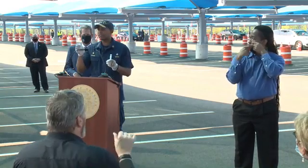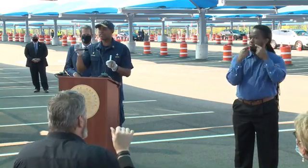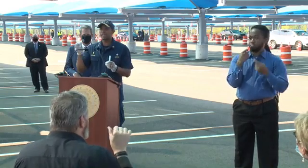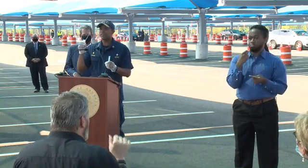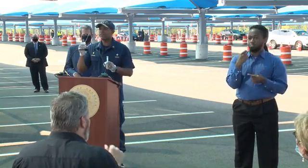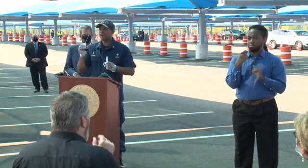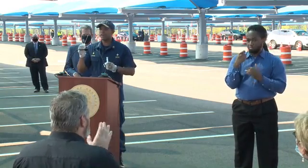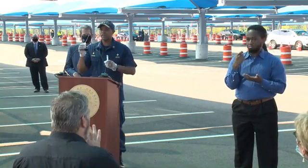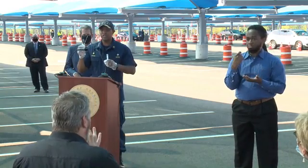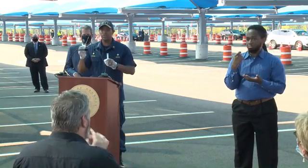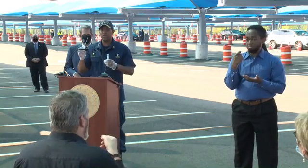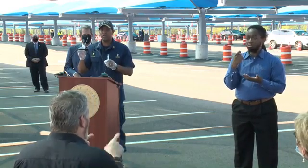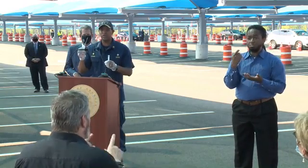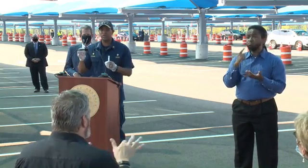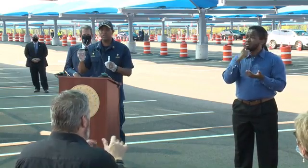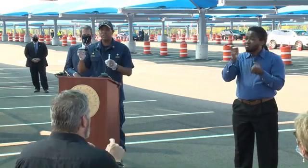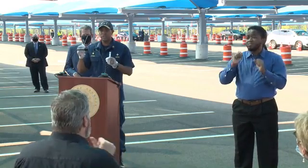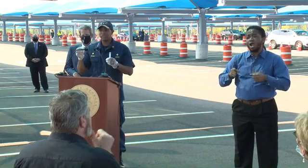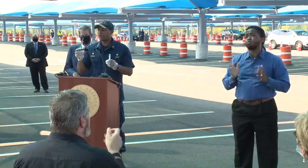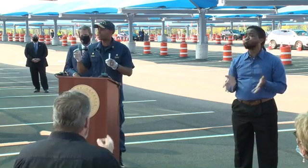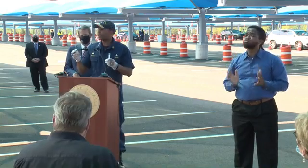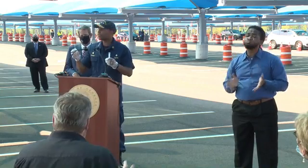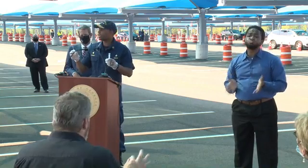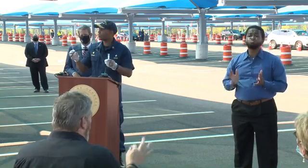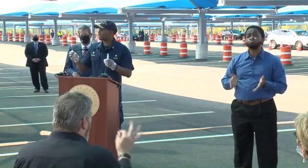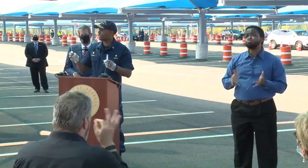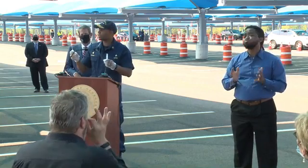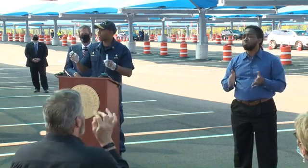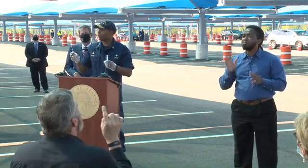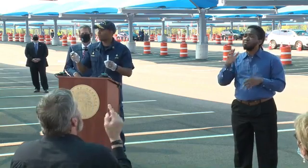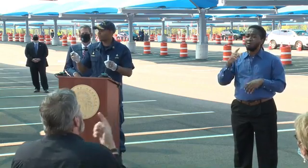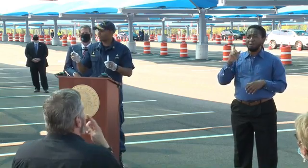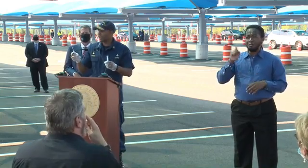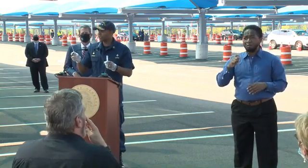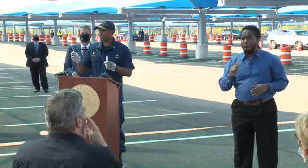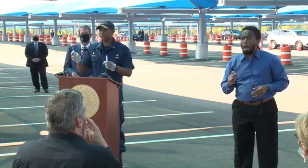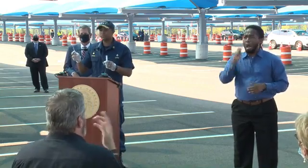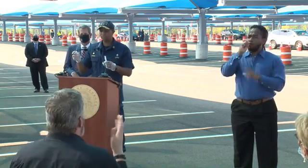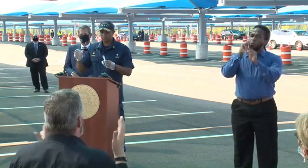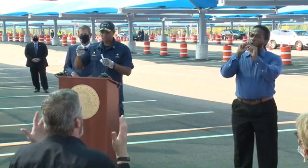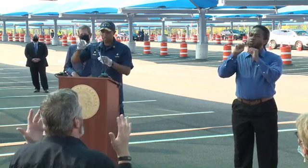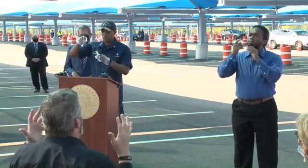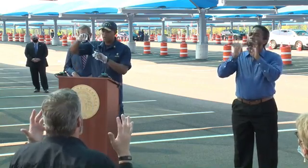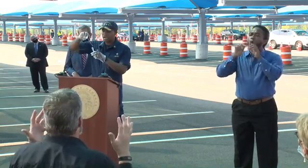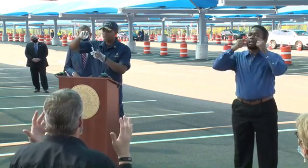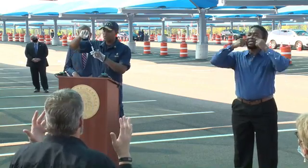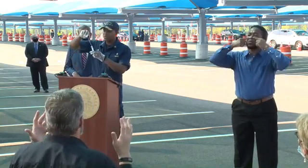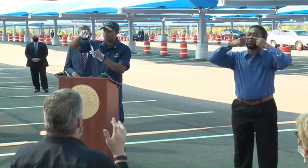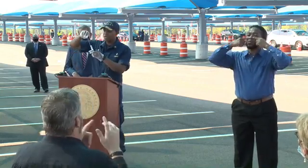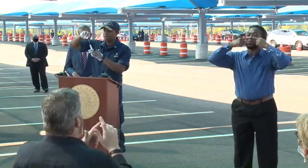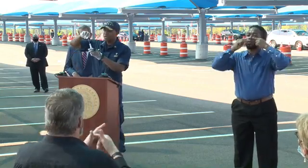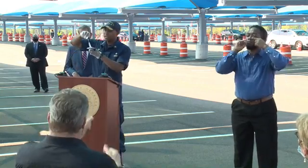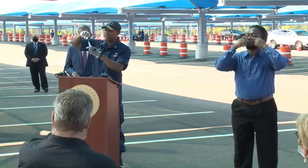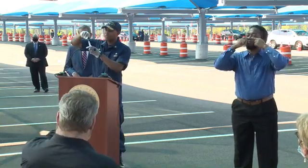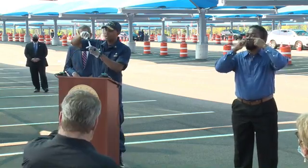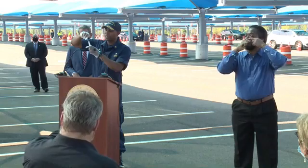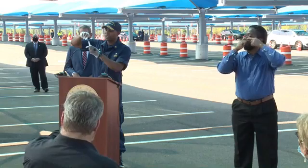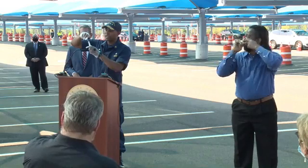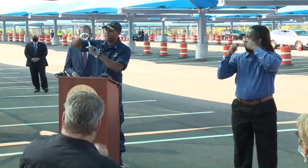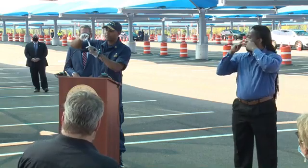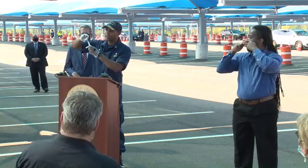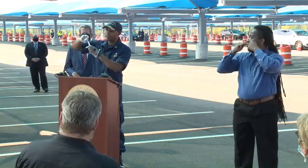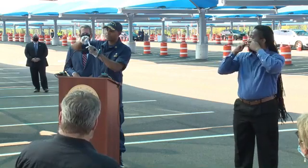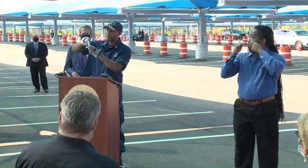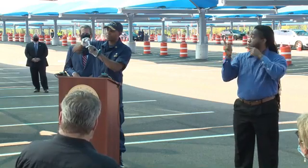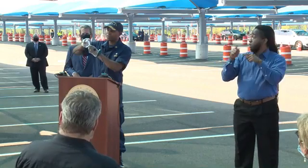it. This is not far in your nose, just far enough to be able to get a sample of the virus. They will then ask you to put it in the